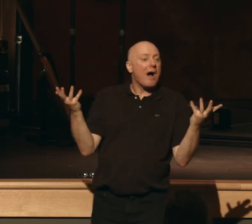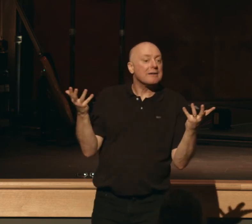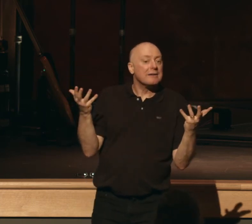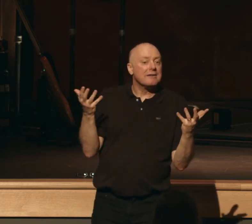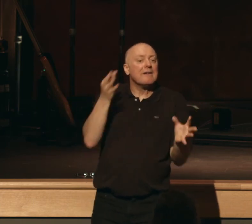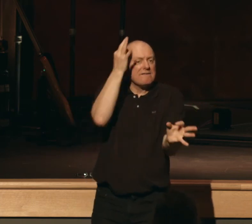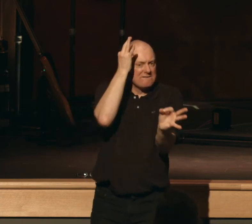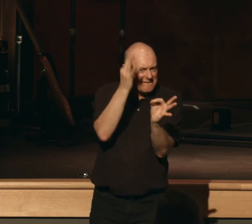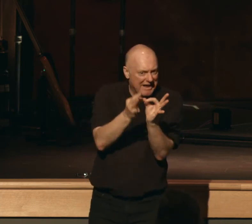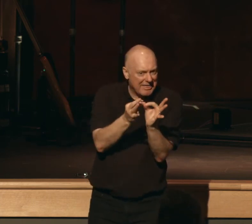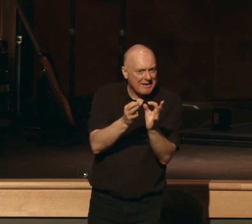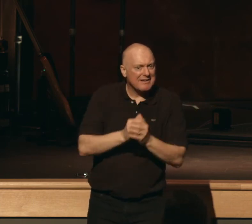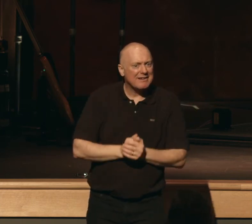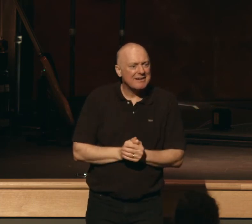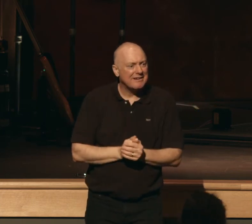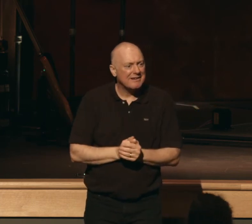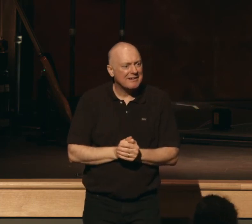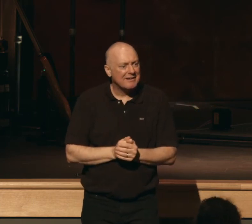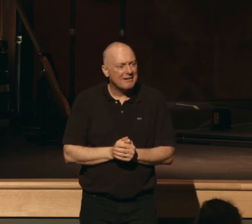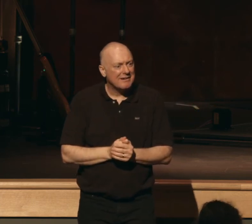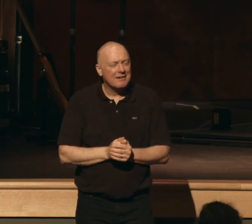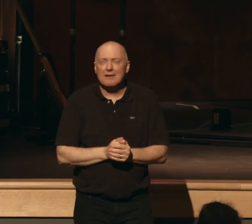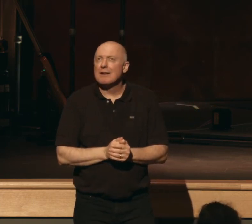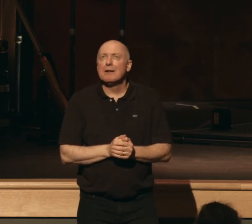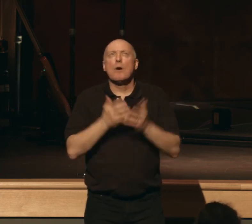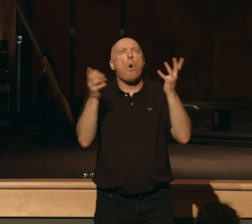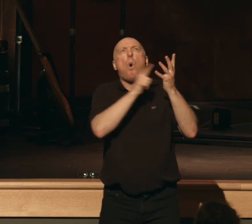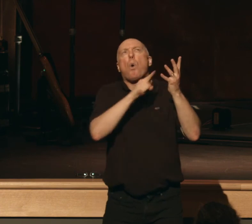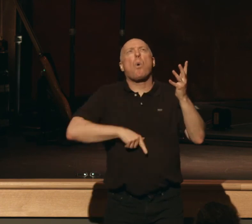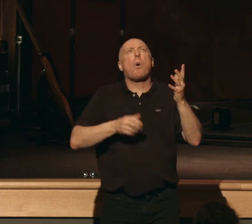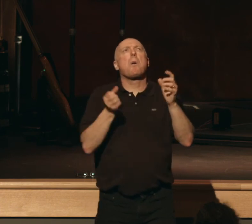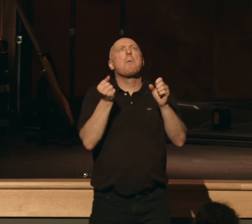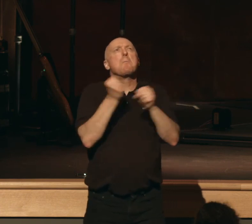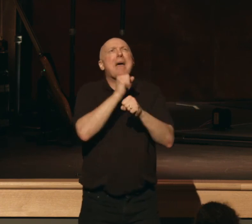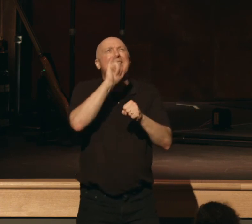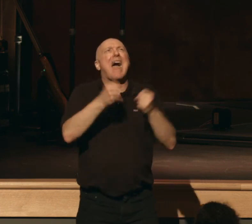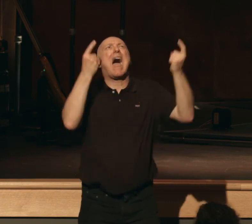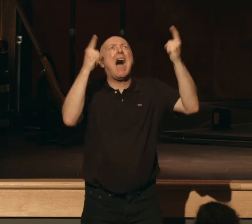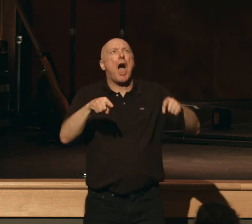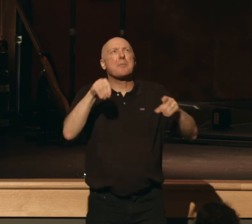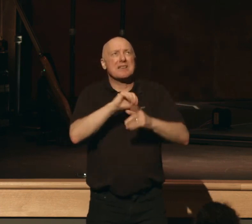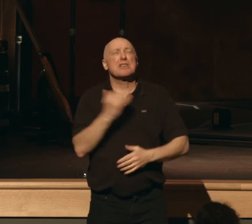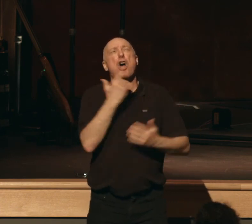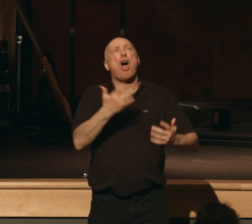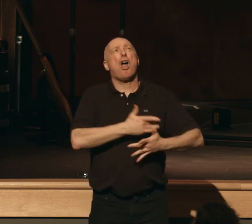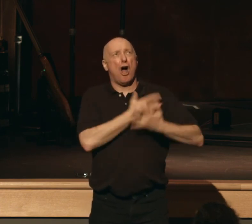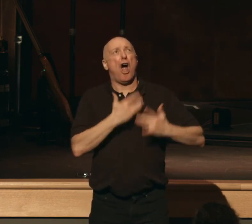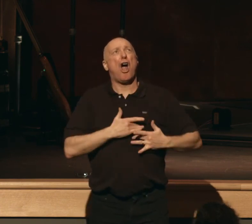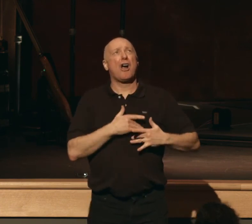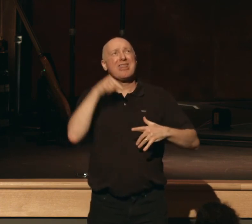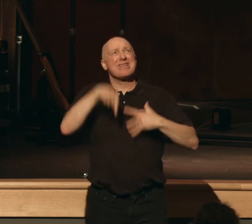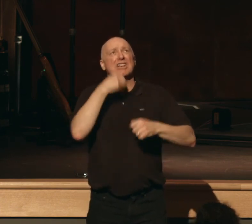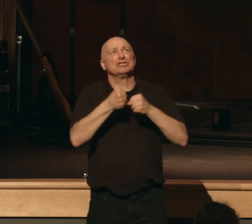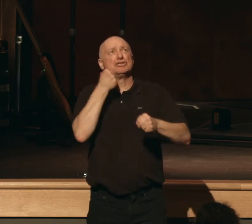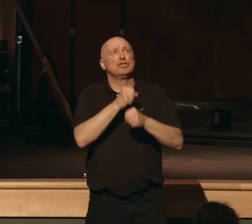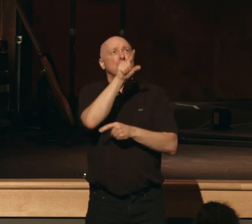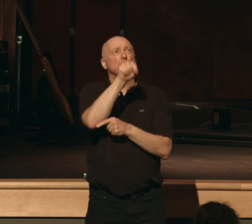which is faith. Oh Lord, let that be what happens in our hearts this